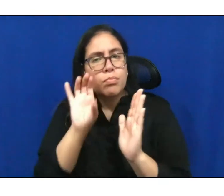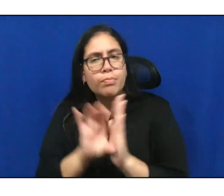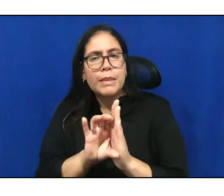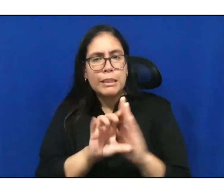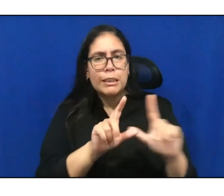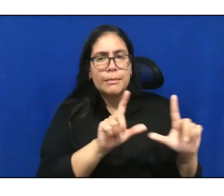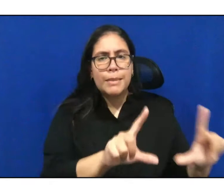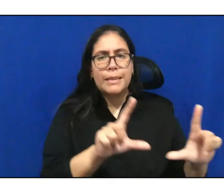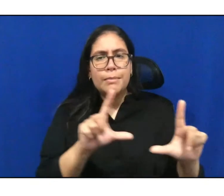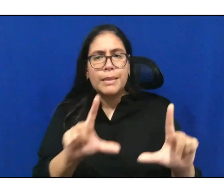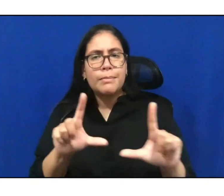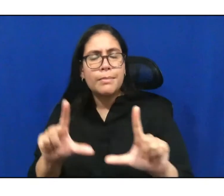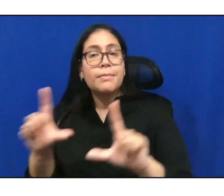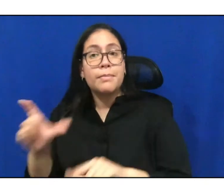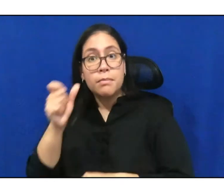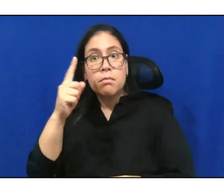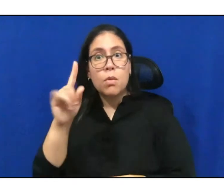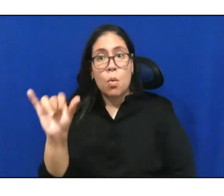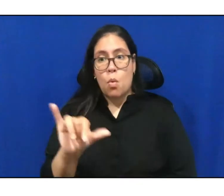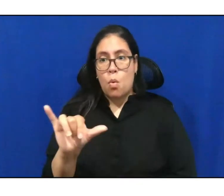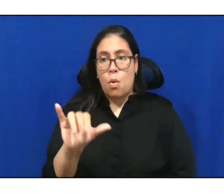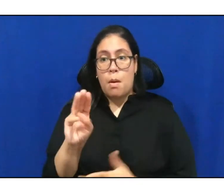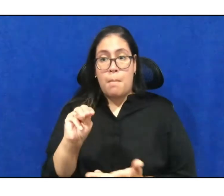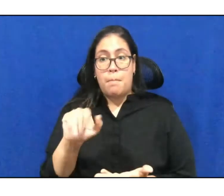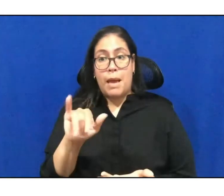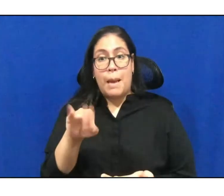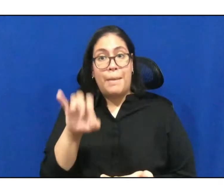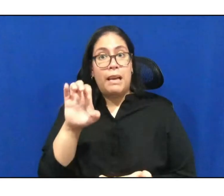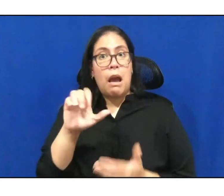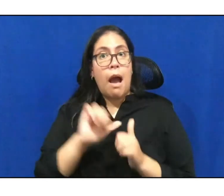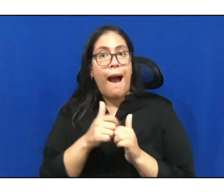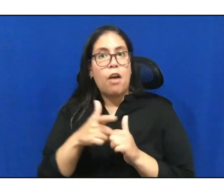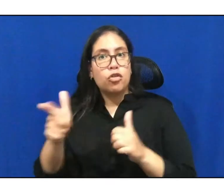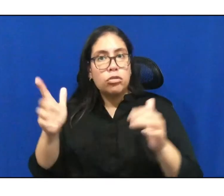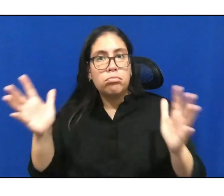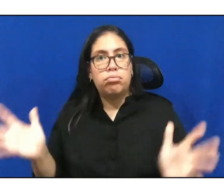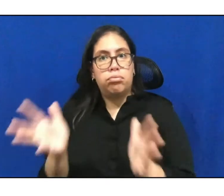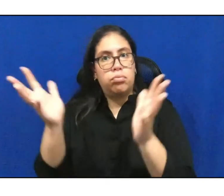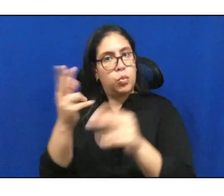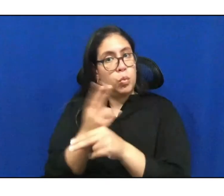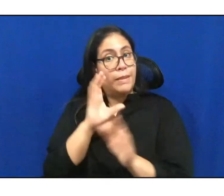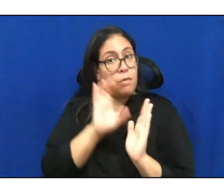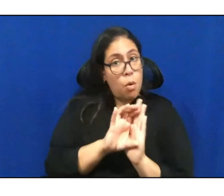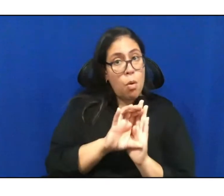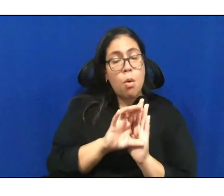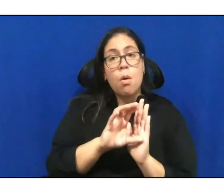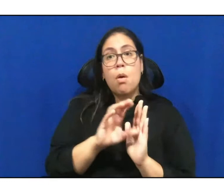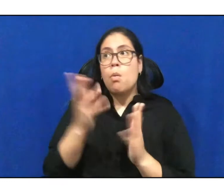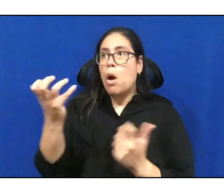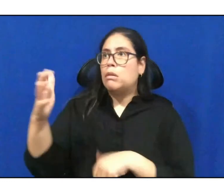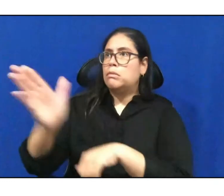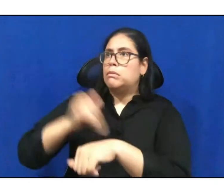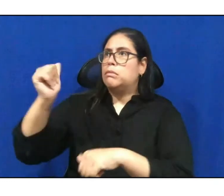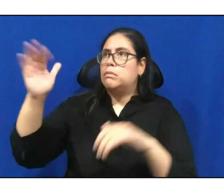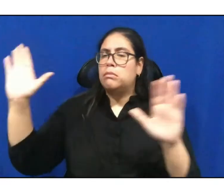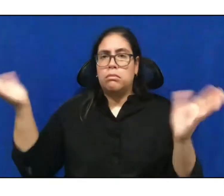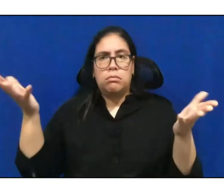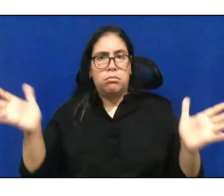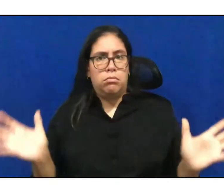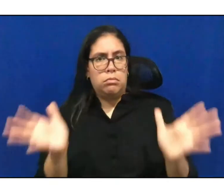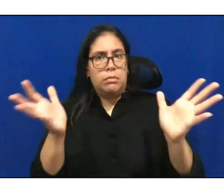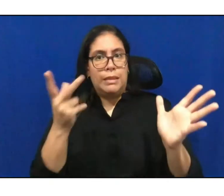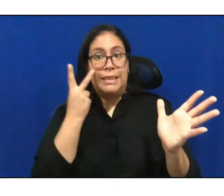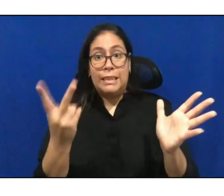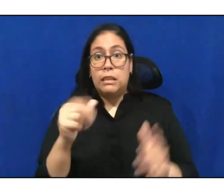and the way in which Mamie Mobley mobilized the press as a call to action, right? That we can see art